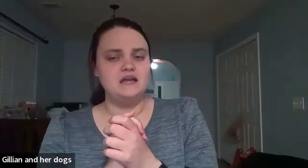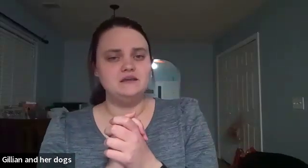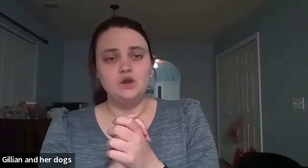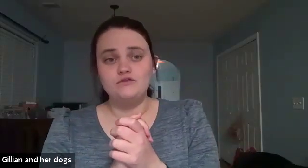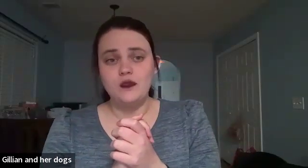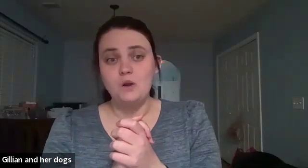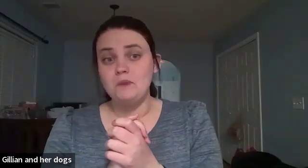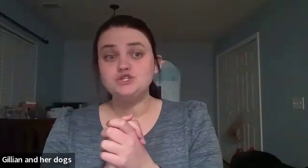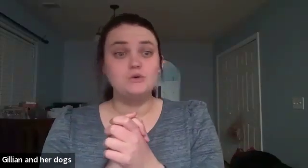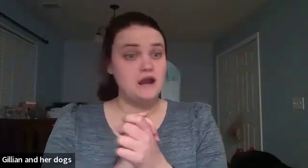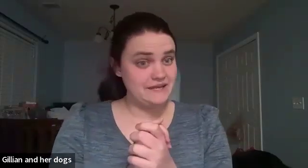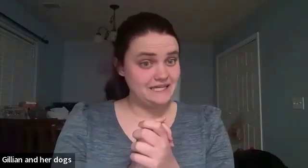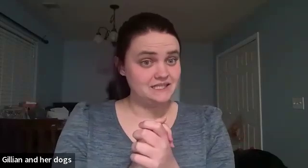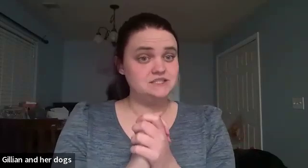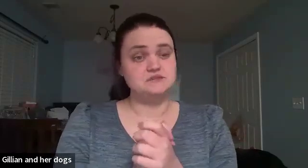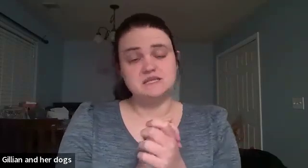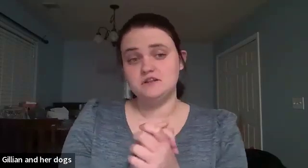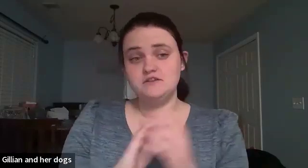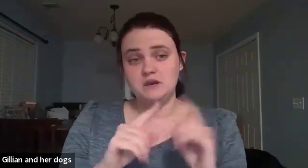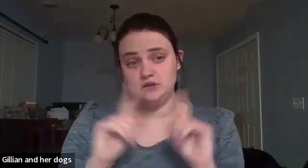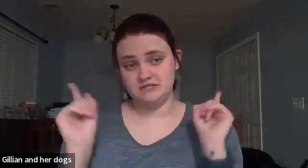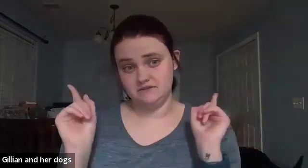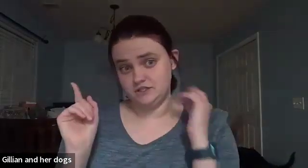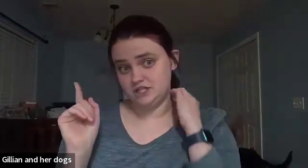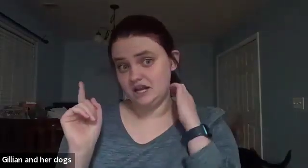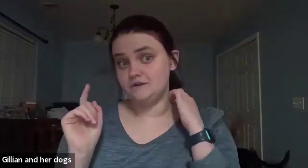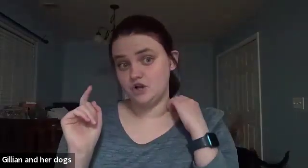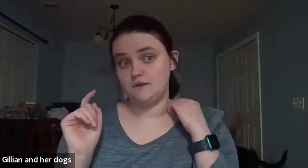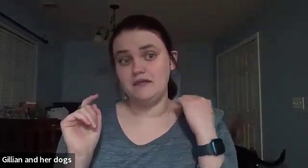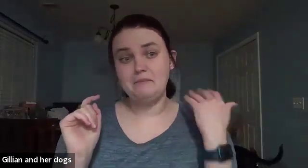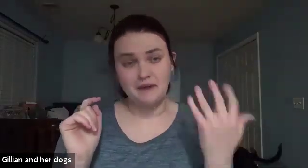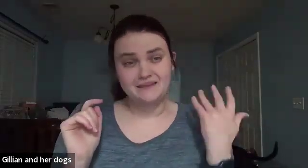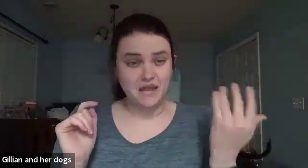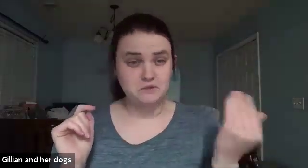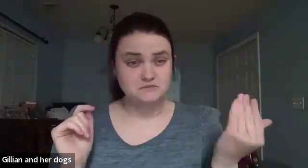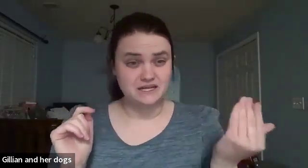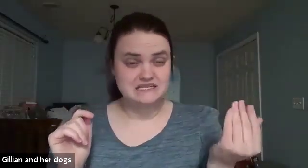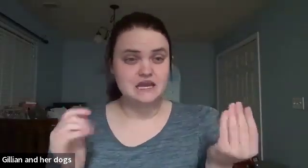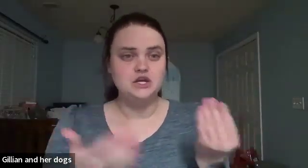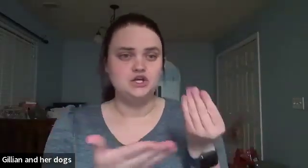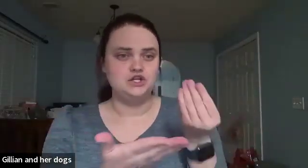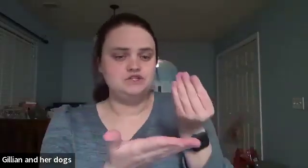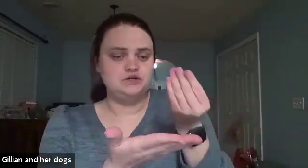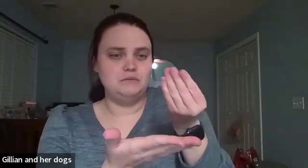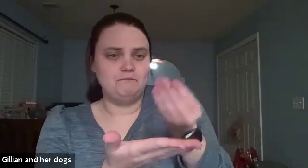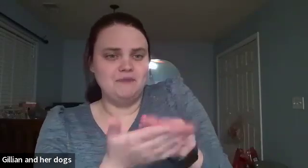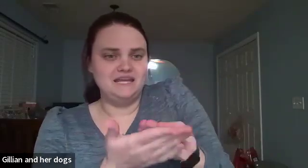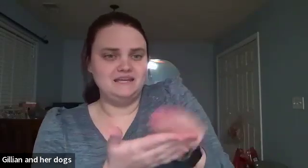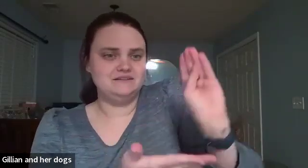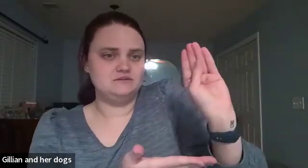That can go for how much or how many. So typically the way you would differentiate it, if you're talking about like money, like how much money is that, you would do money. So